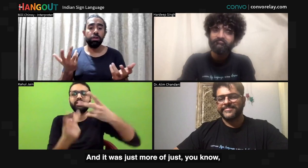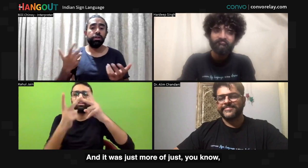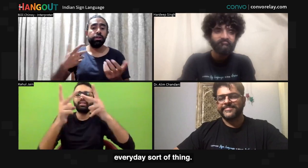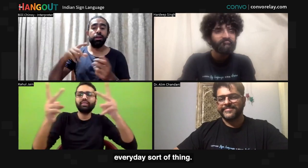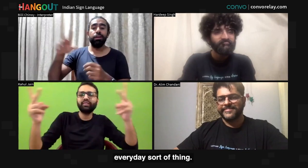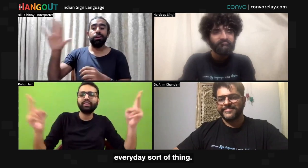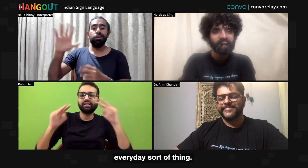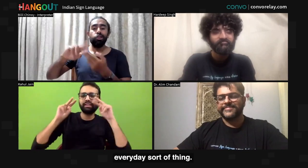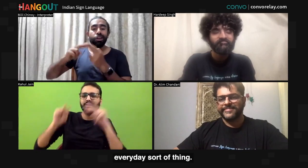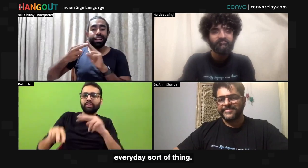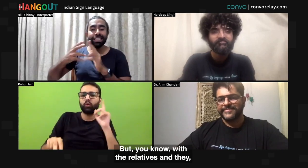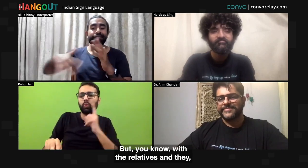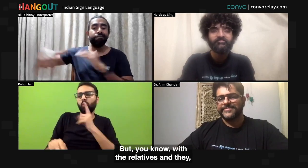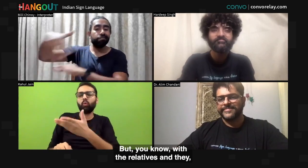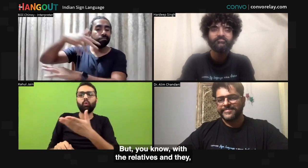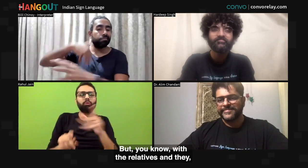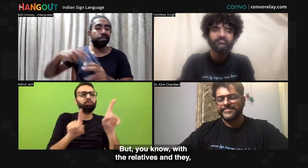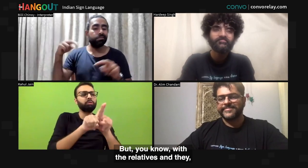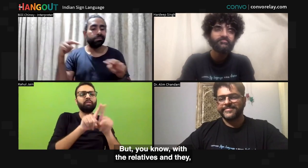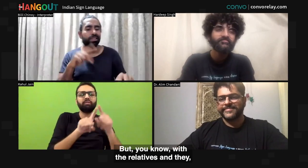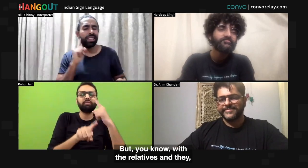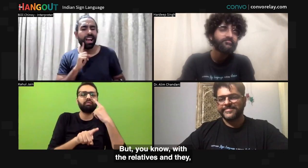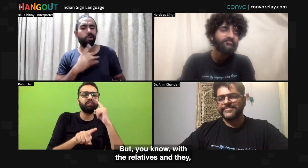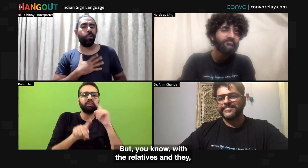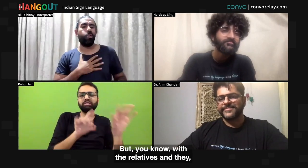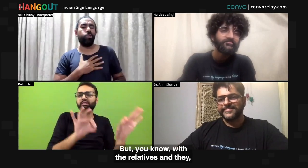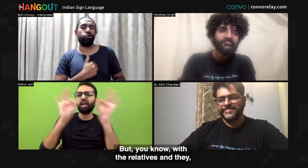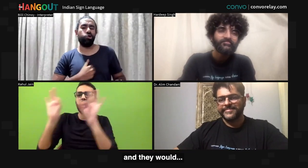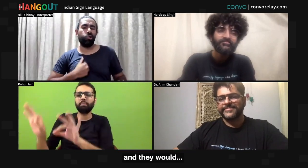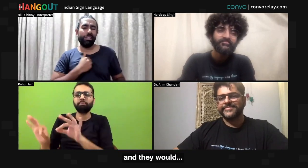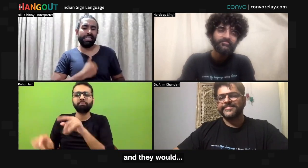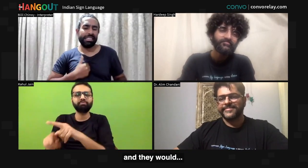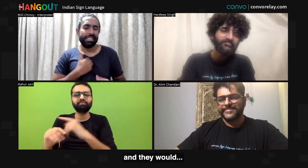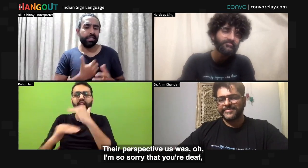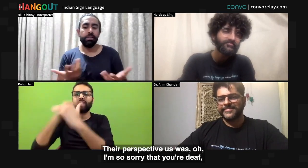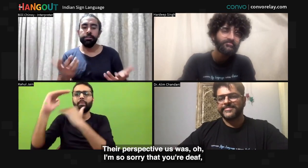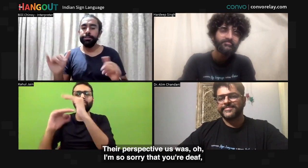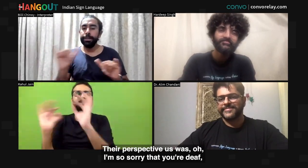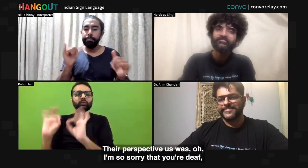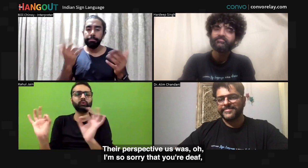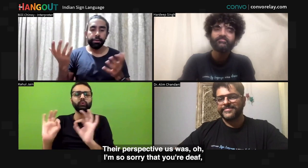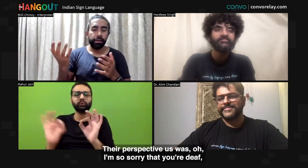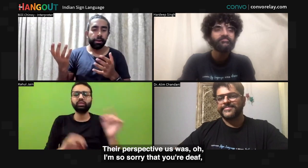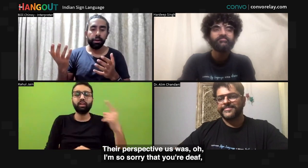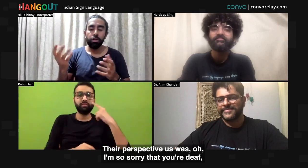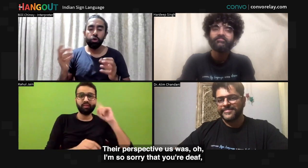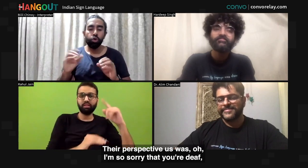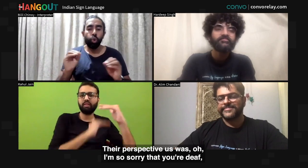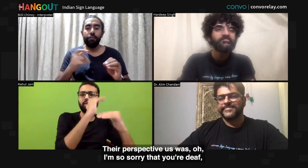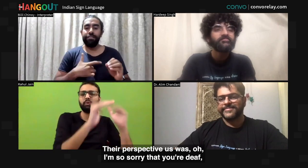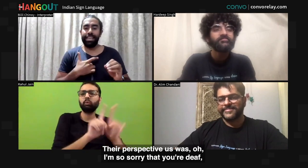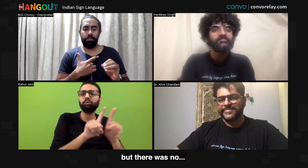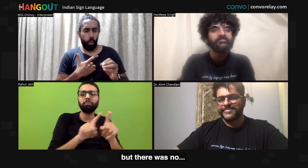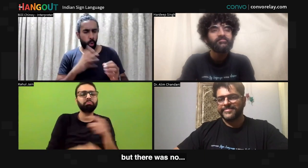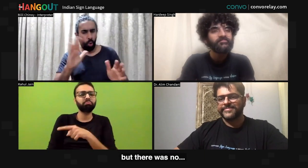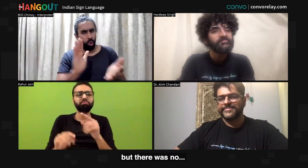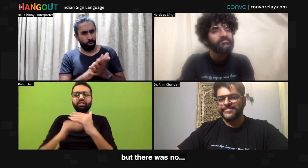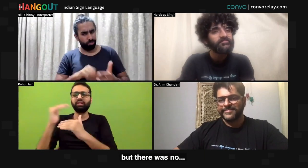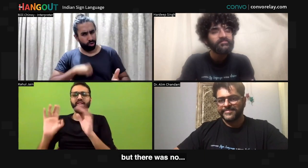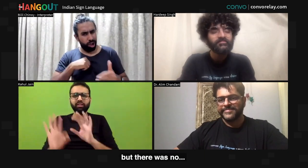you know, an everyday sort of thing. But, you know, with the relatives and they, and they would, their perspective on us was, oh, I'm so sorry that you're deaf, but there was no, um,